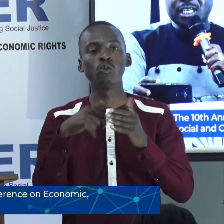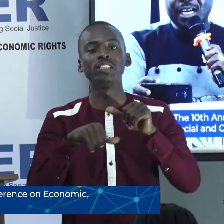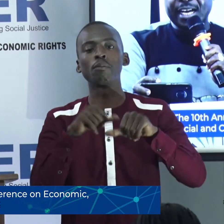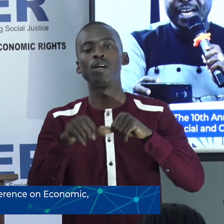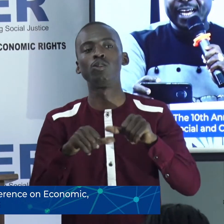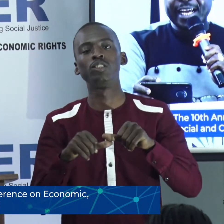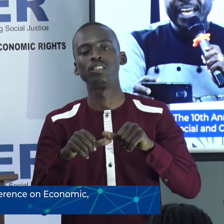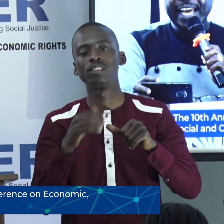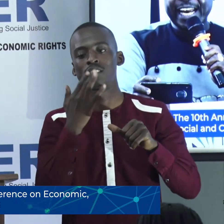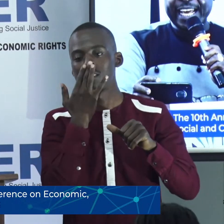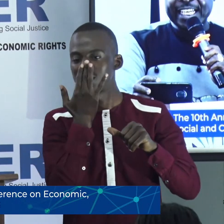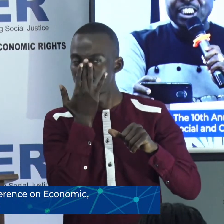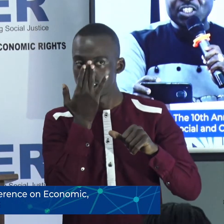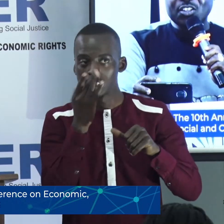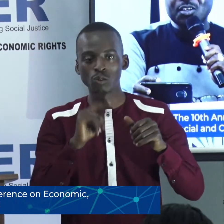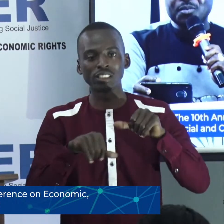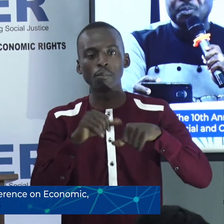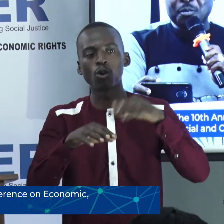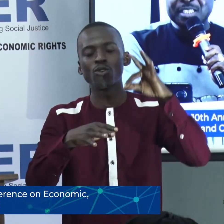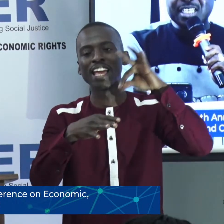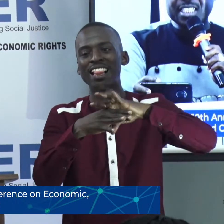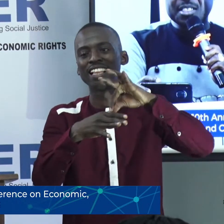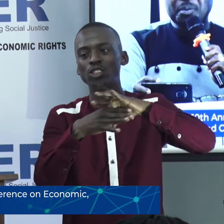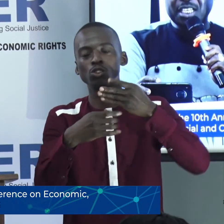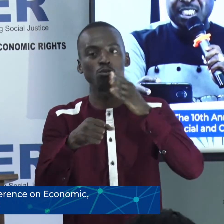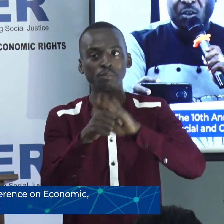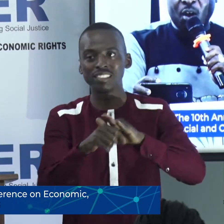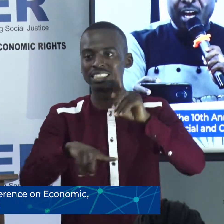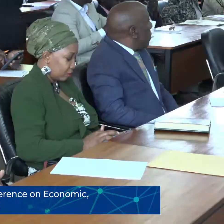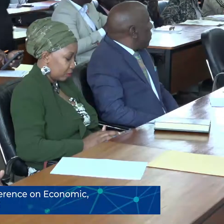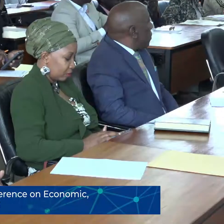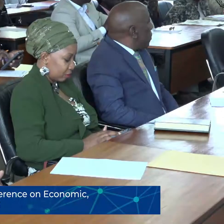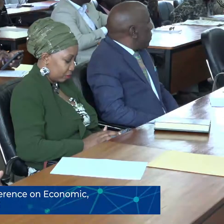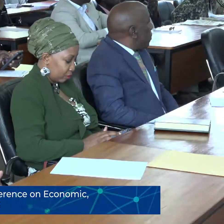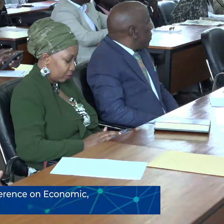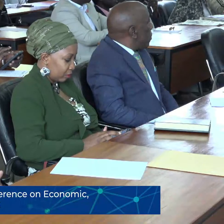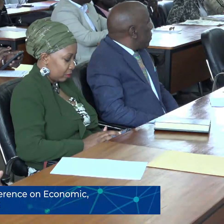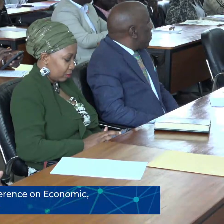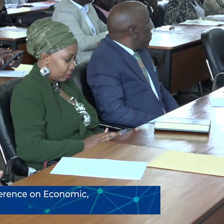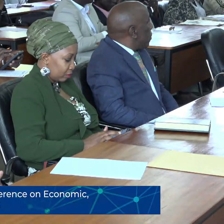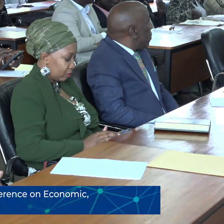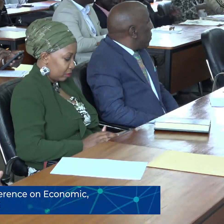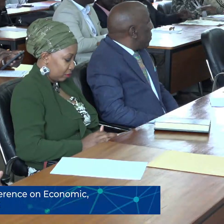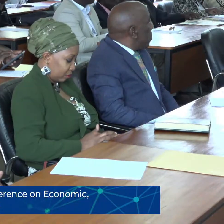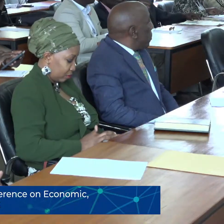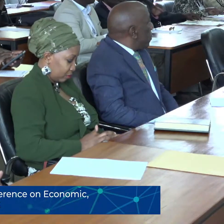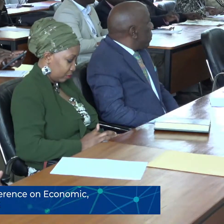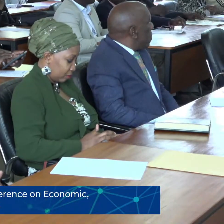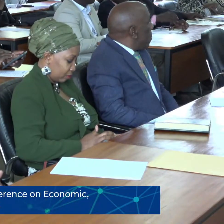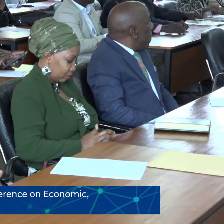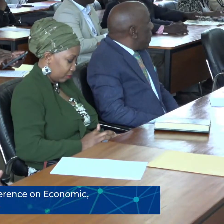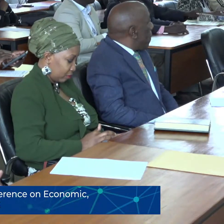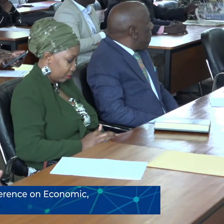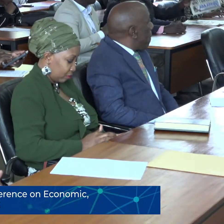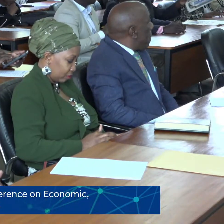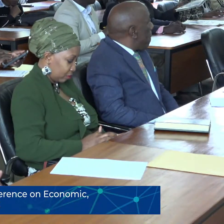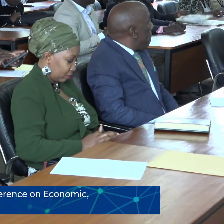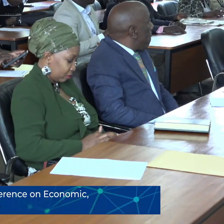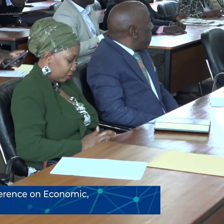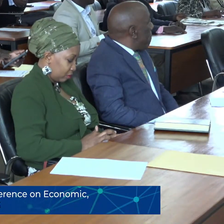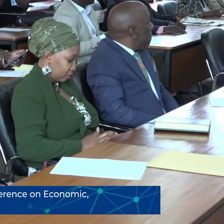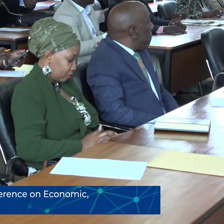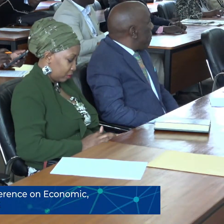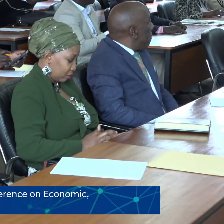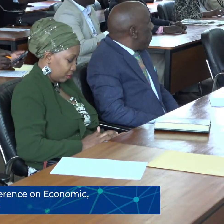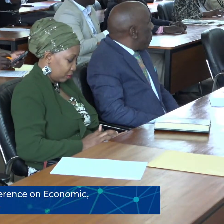about election promises, political accountability, and service delivery.